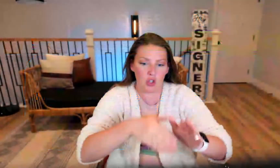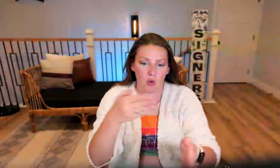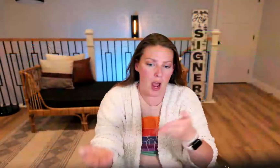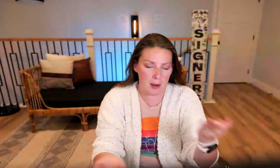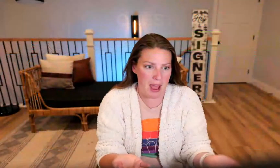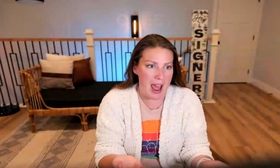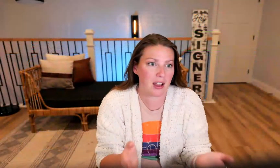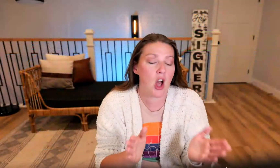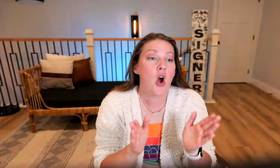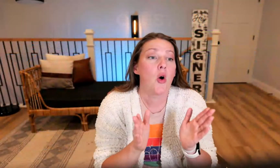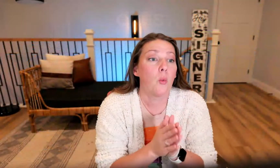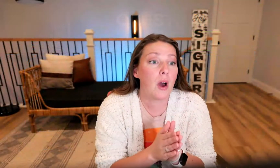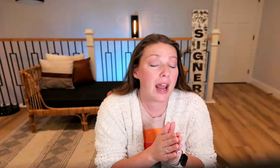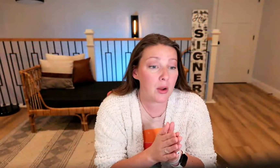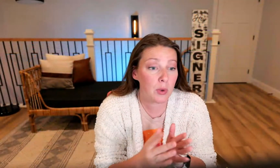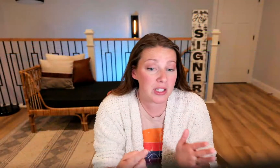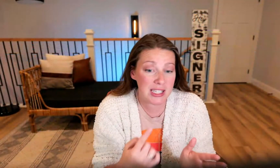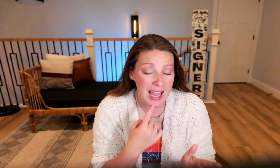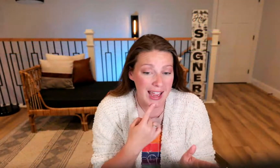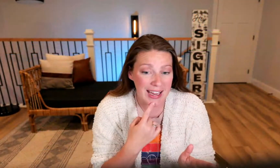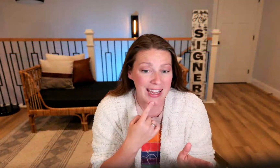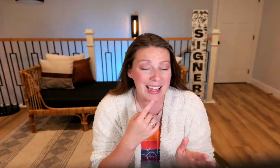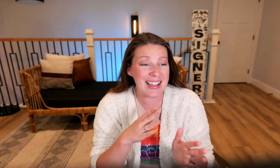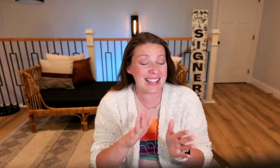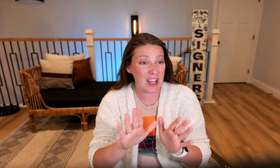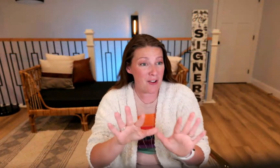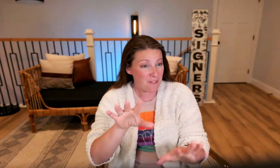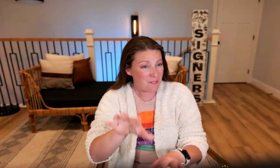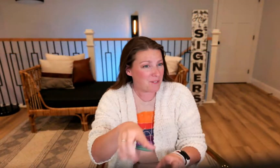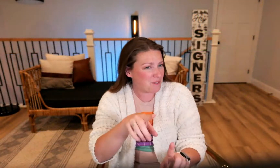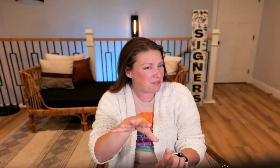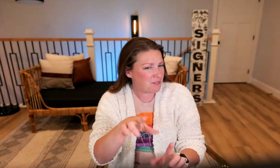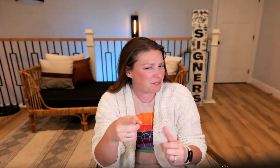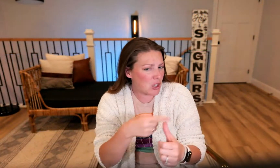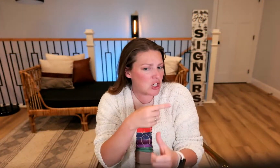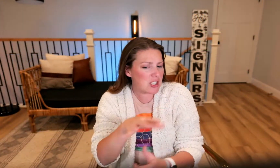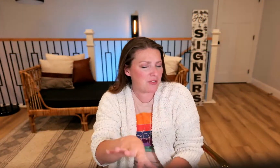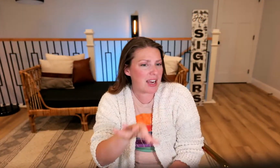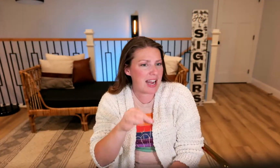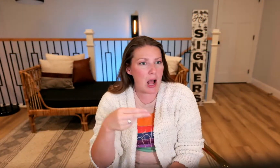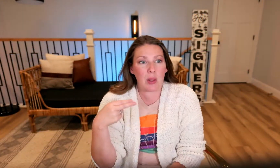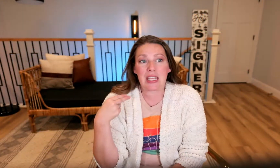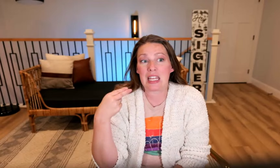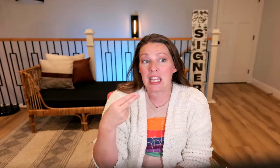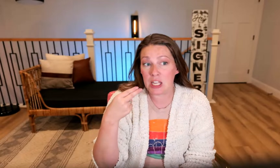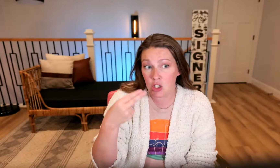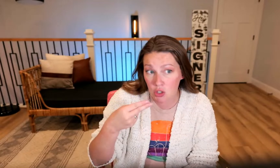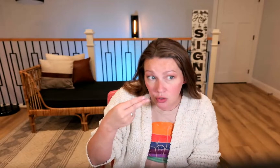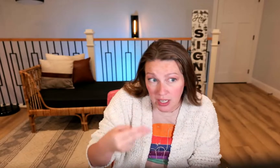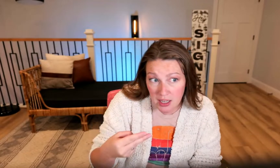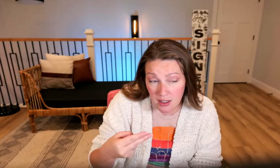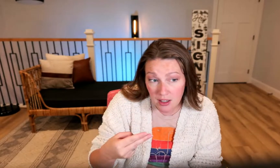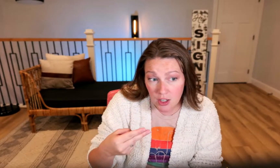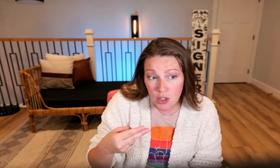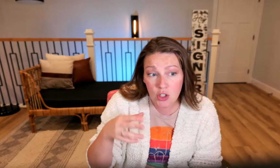to unpack. What I will say is first find out like the history